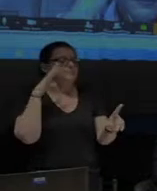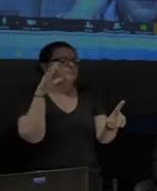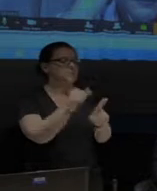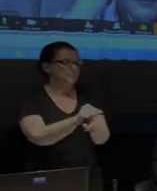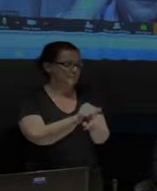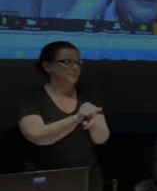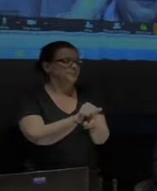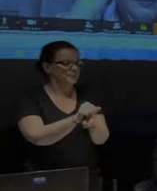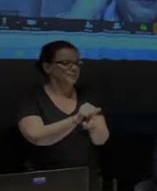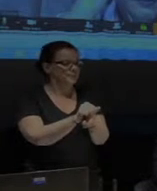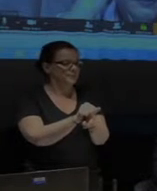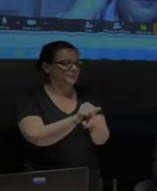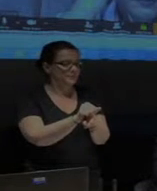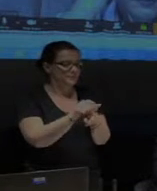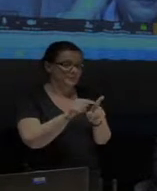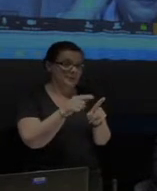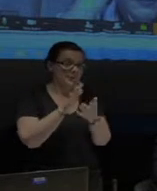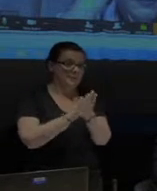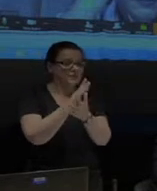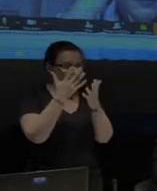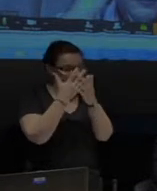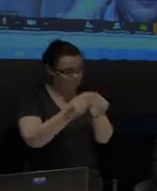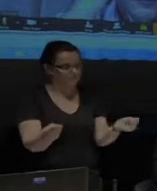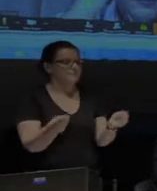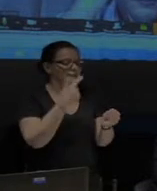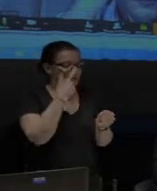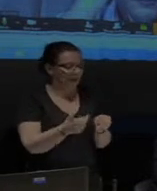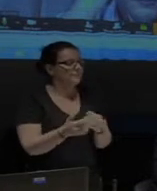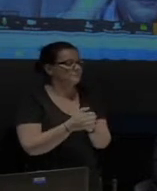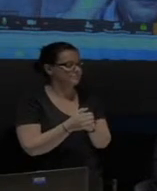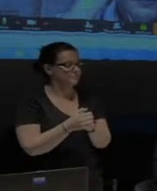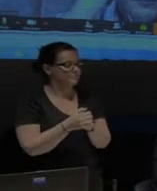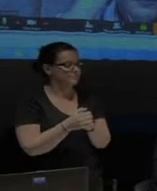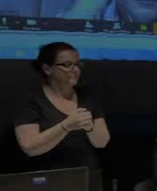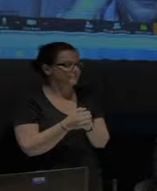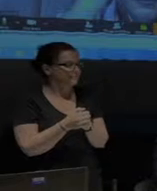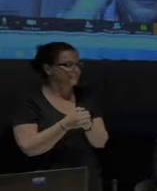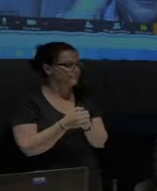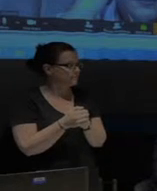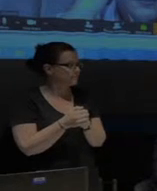something that they could then address. And actually, you know, the complexity here was that